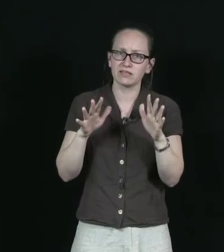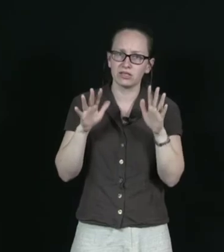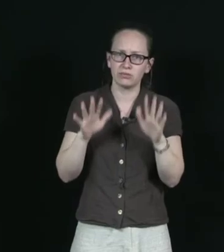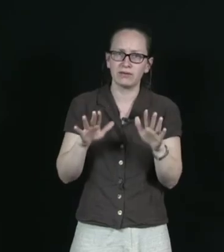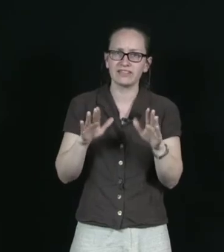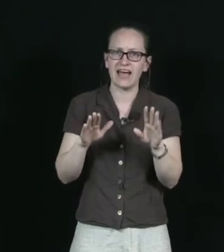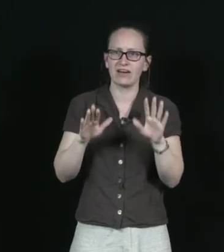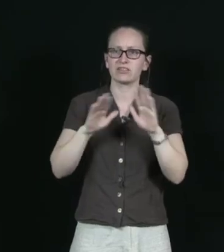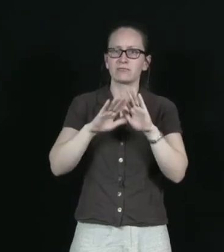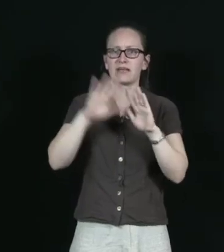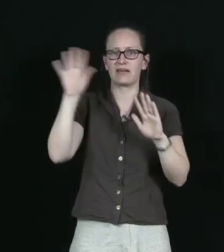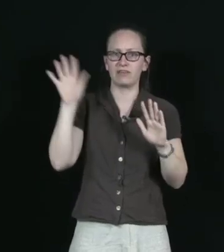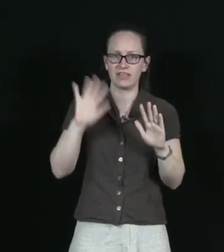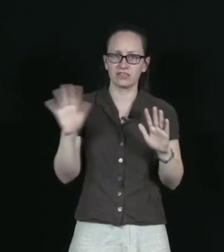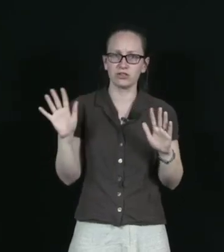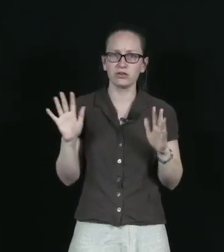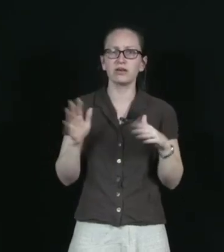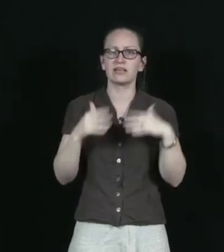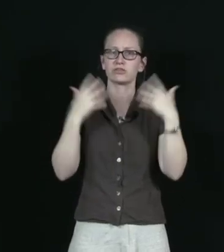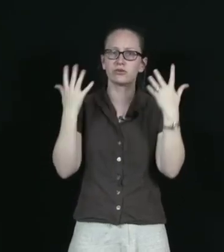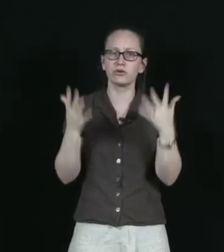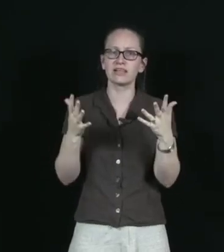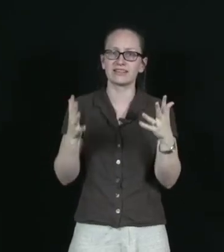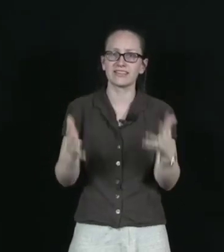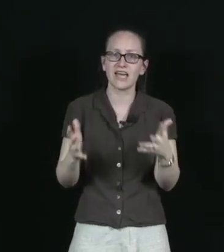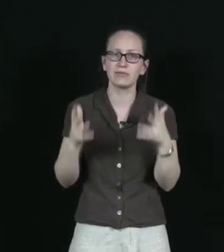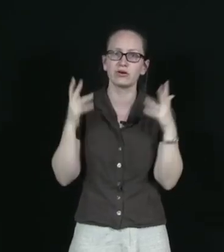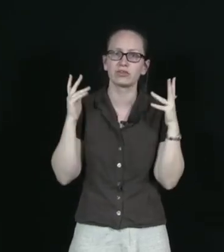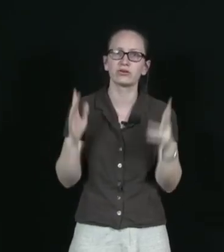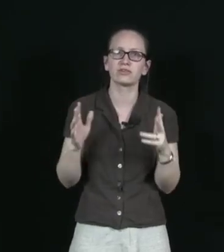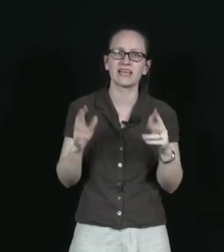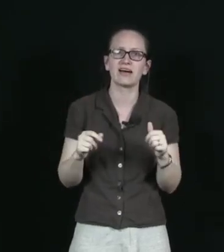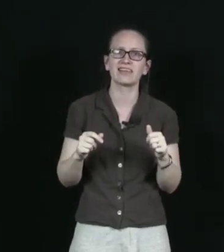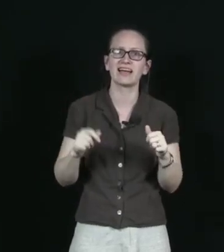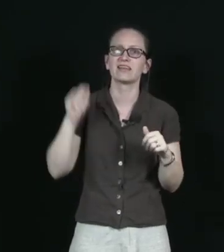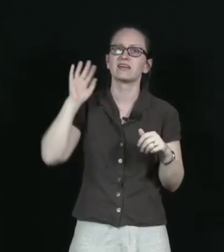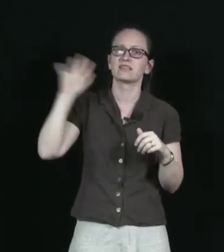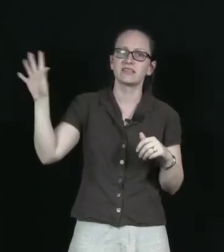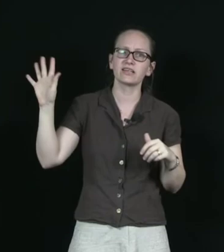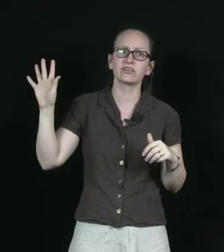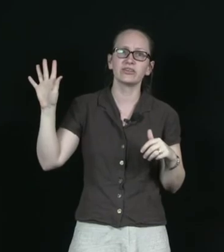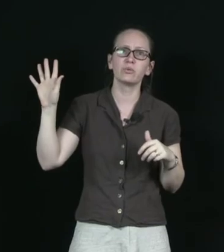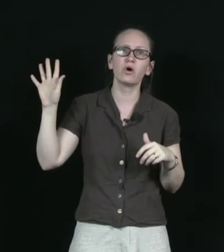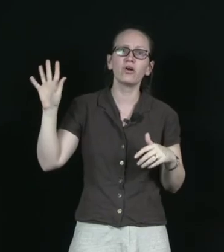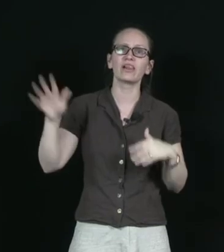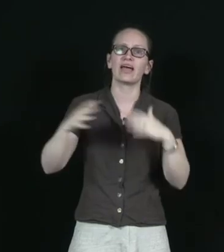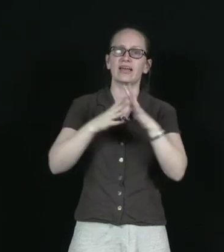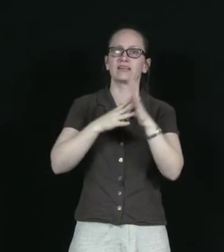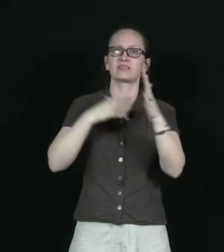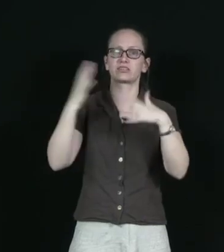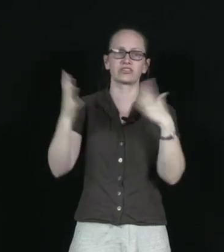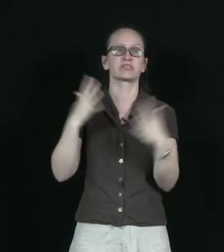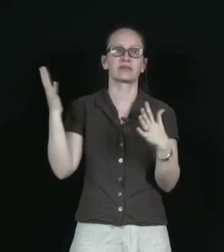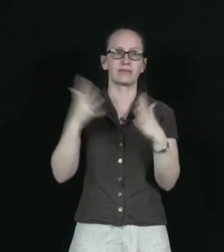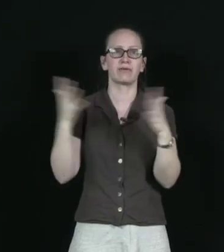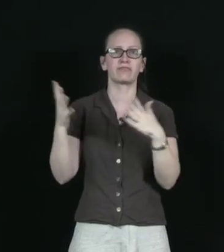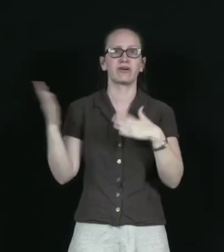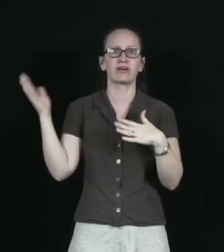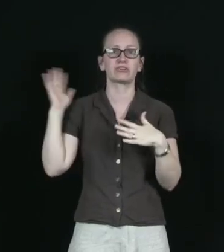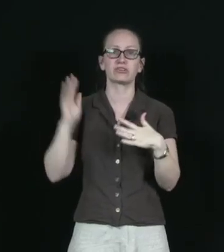that you print out when everything's due. It's all in a table on the course outline. Stick it on your wall and just keep on referring to it so